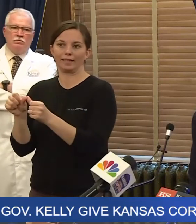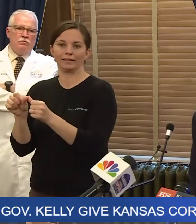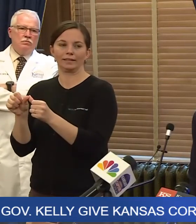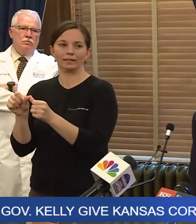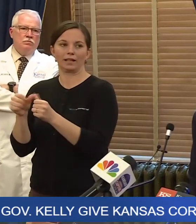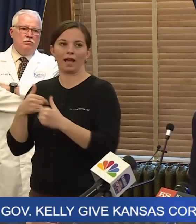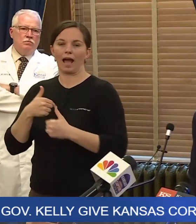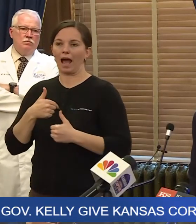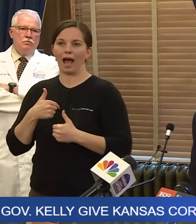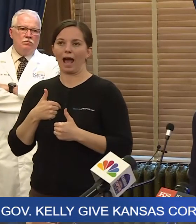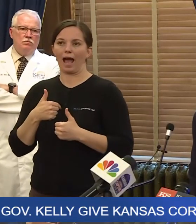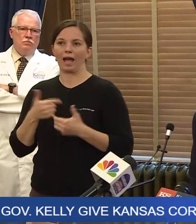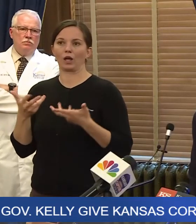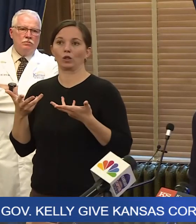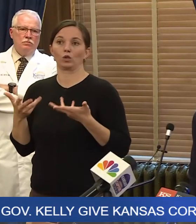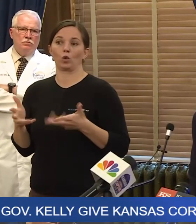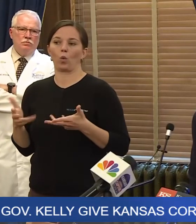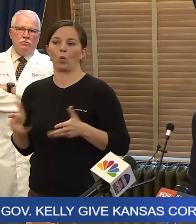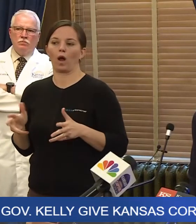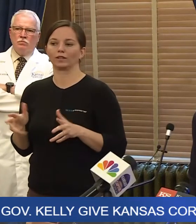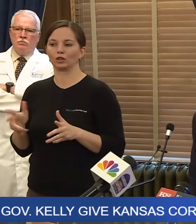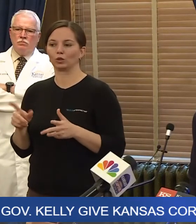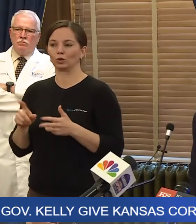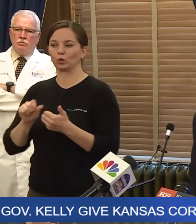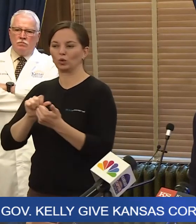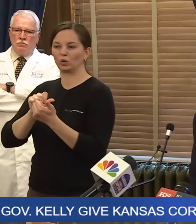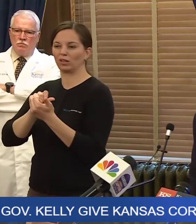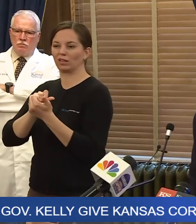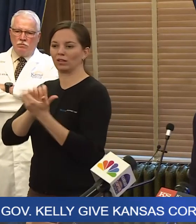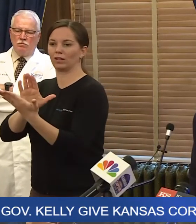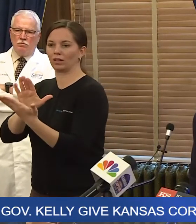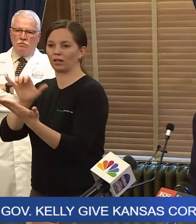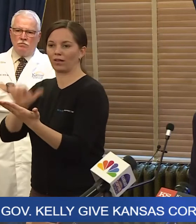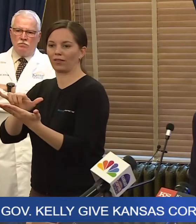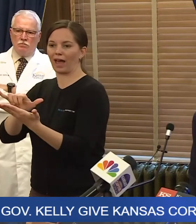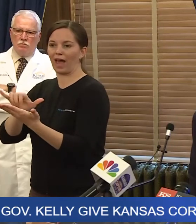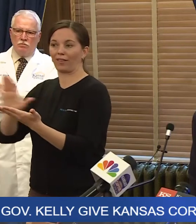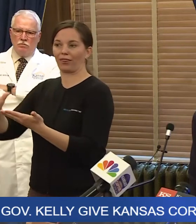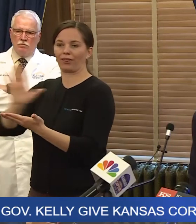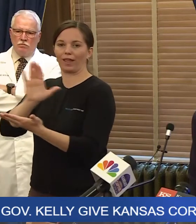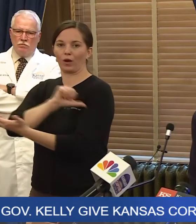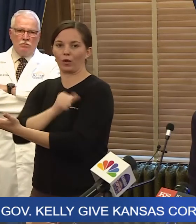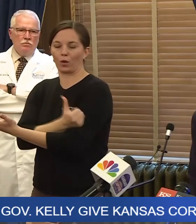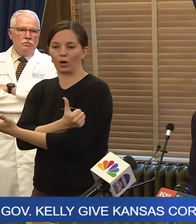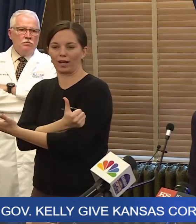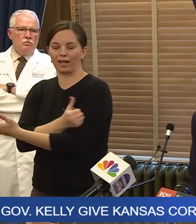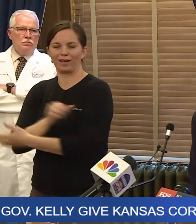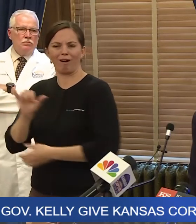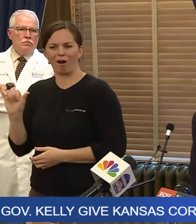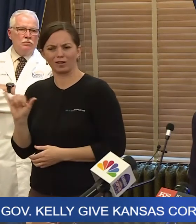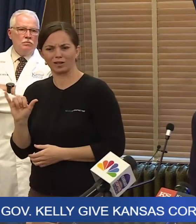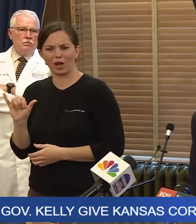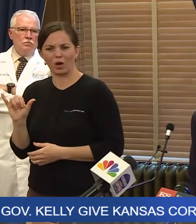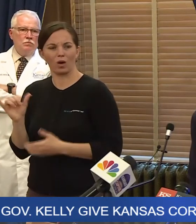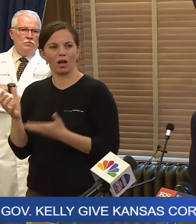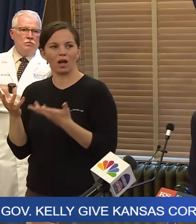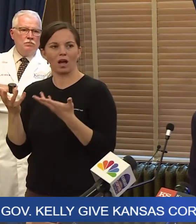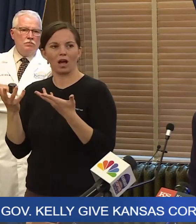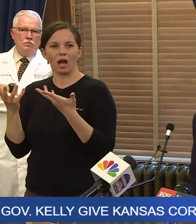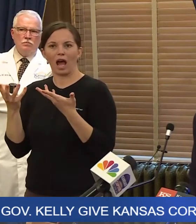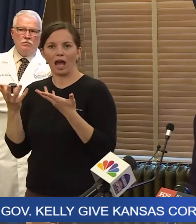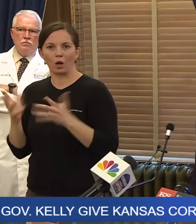I would not want to test that authority, and nor would I want them to take a pass